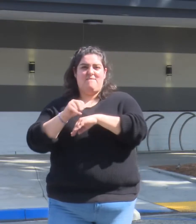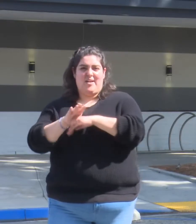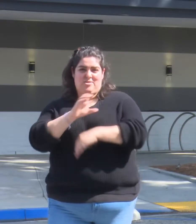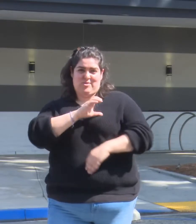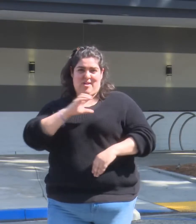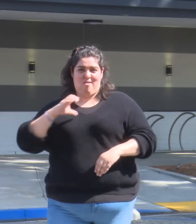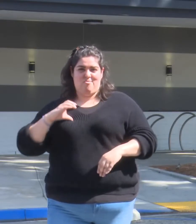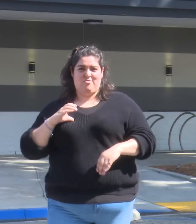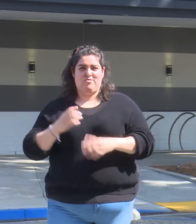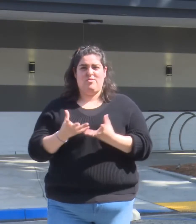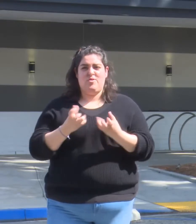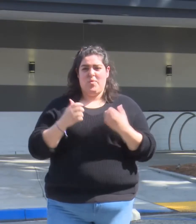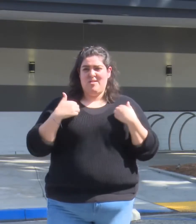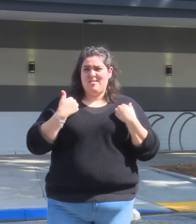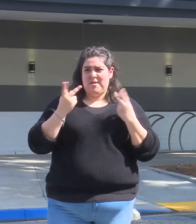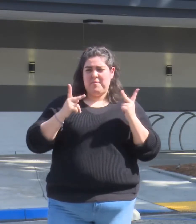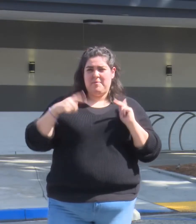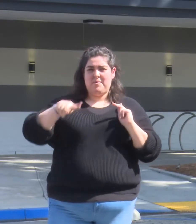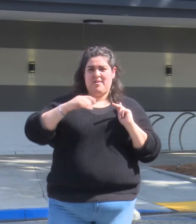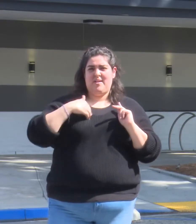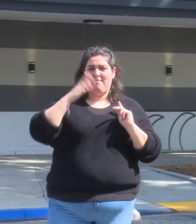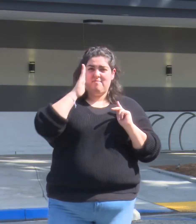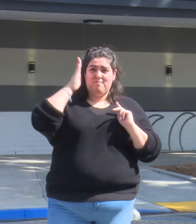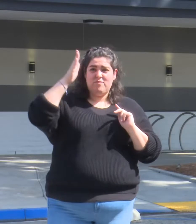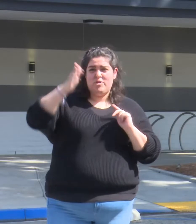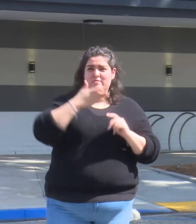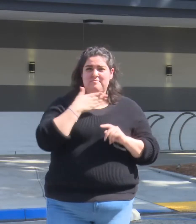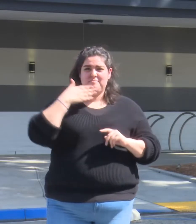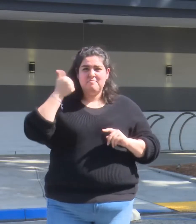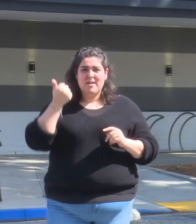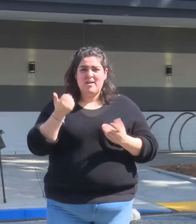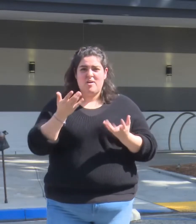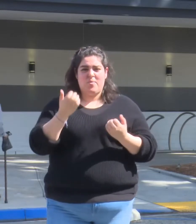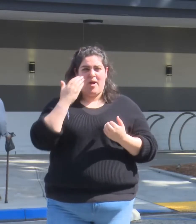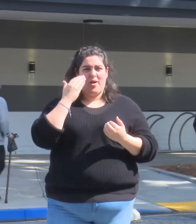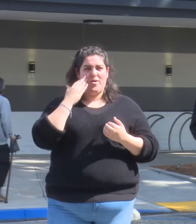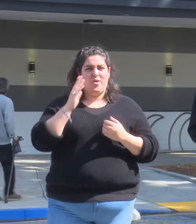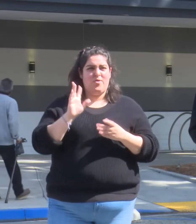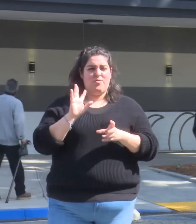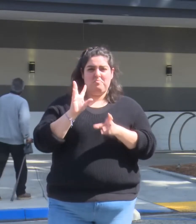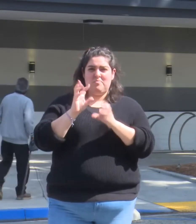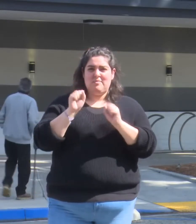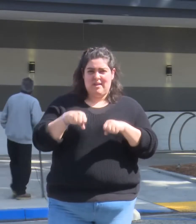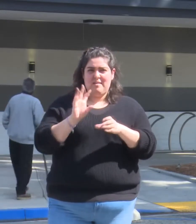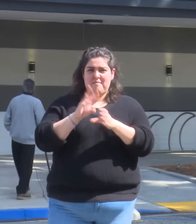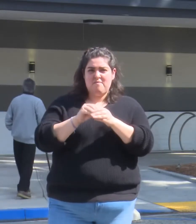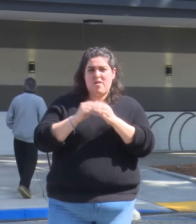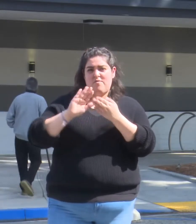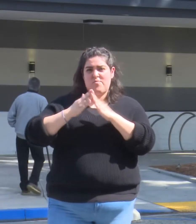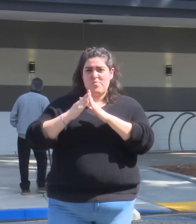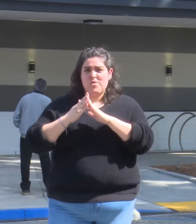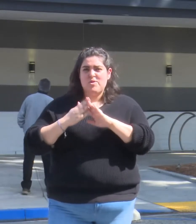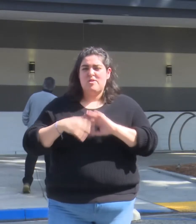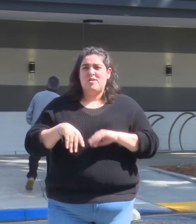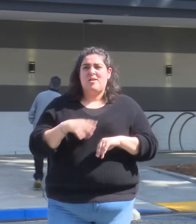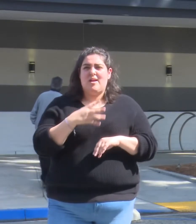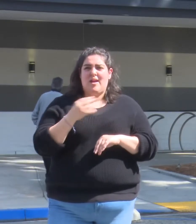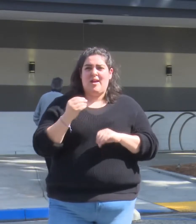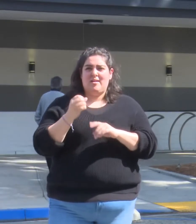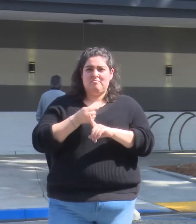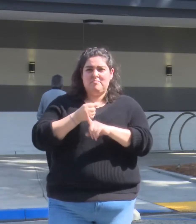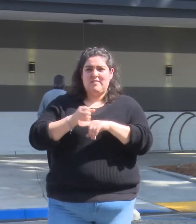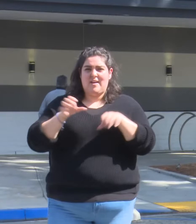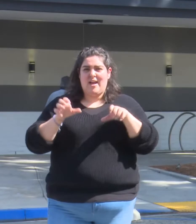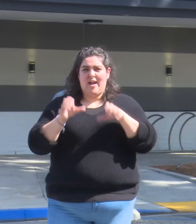our youth to have a better future and to recognize that the city is a great one full of community participation and activism that will cause change throughout the